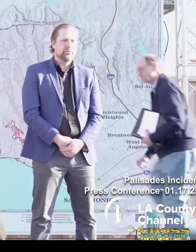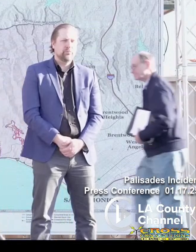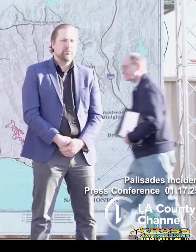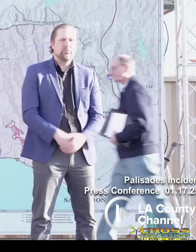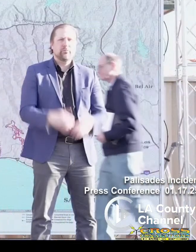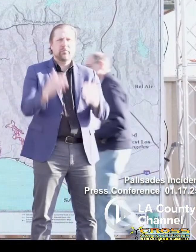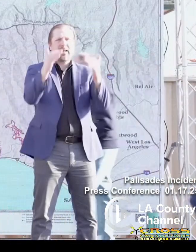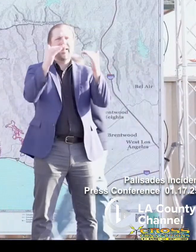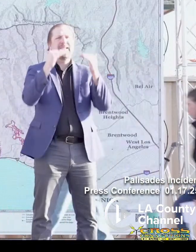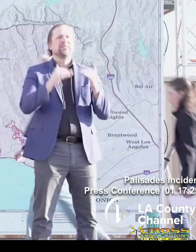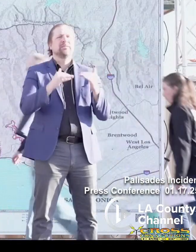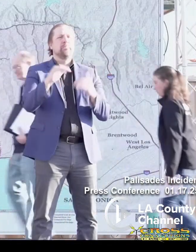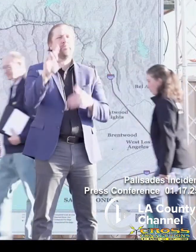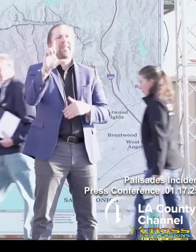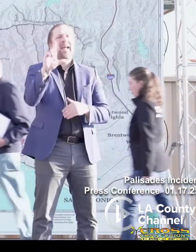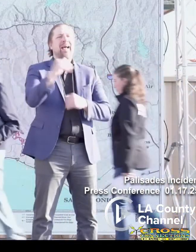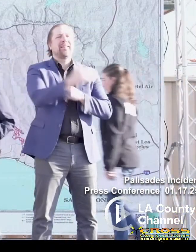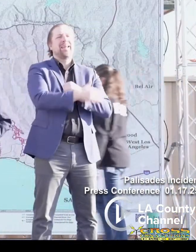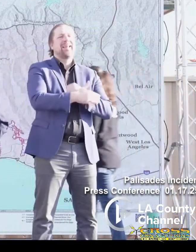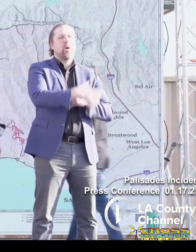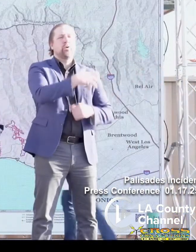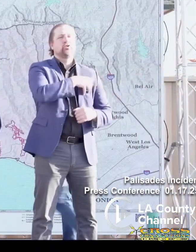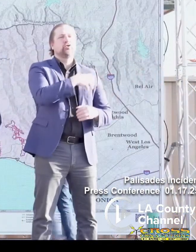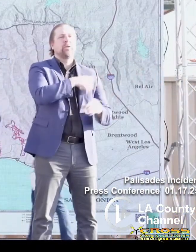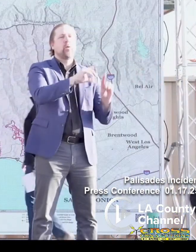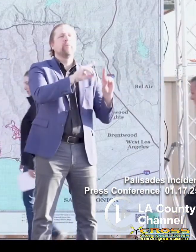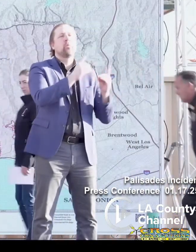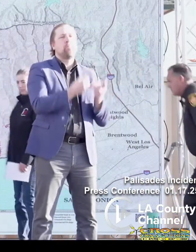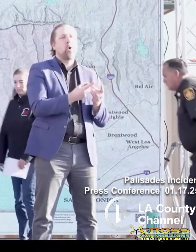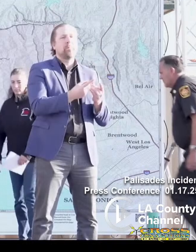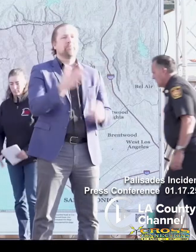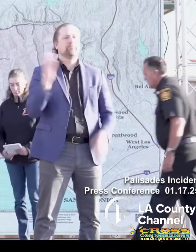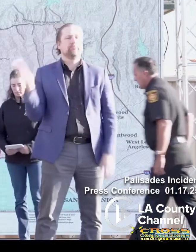Next up, Los Angeles County Sheriff Department, Commander Din.